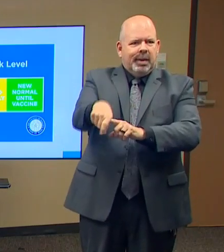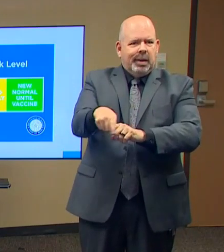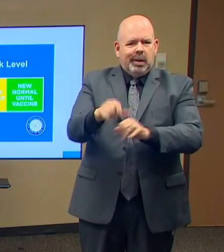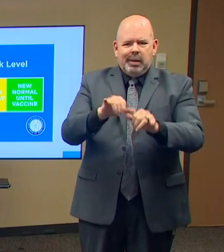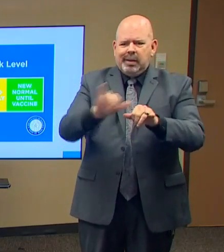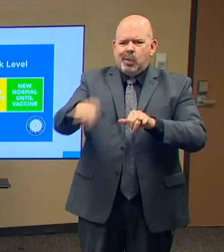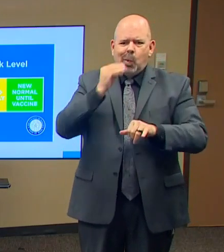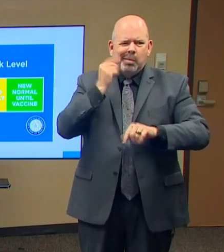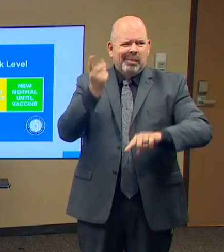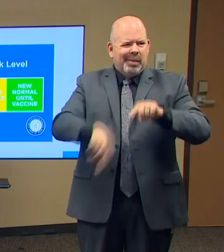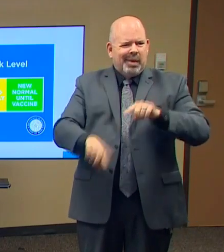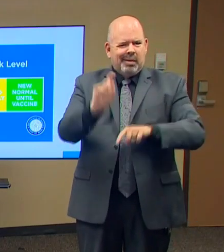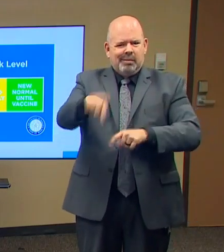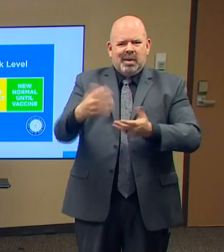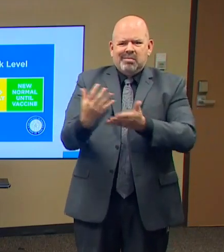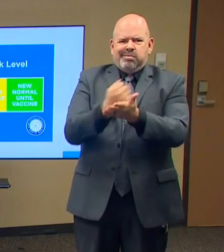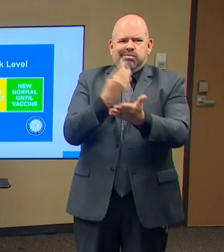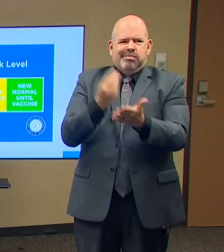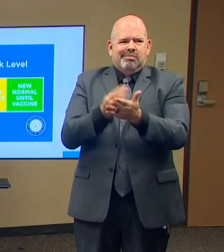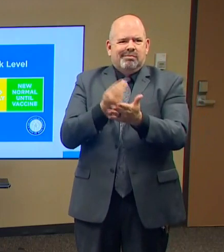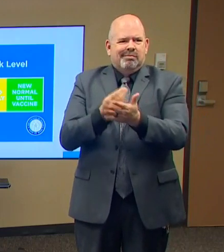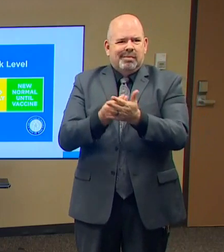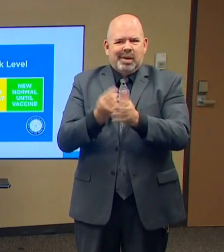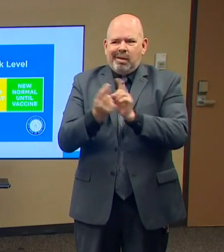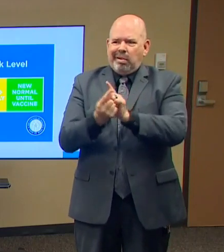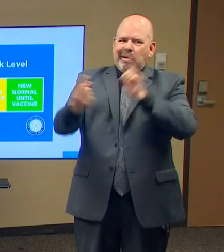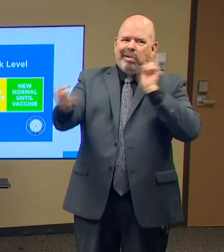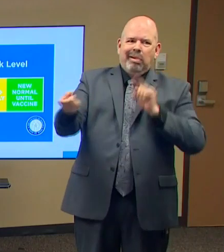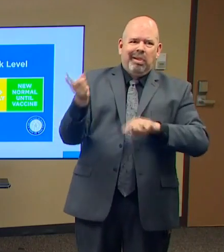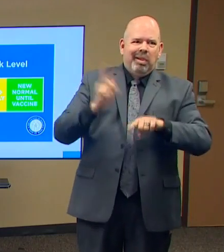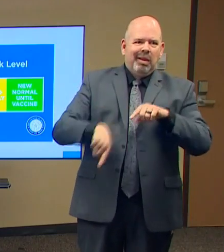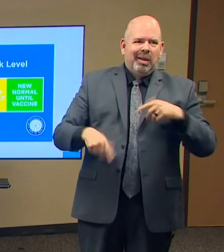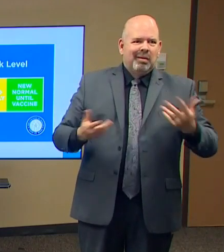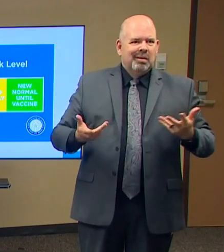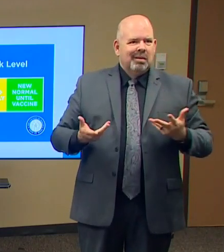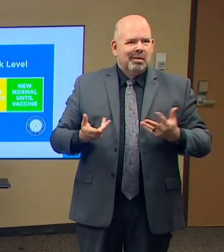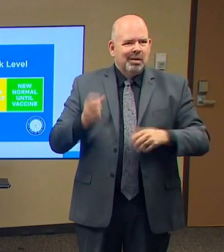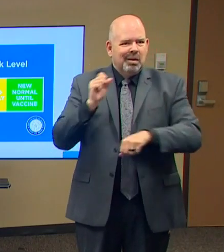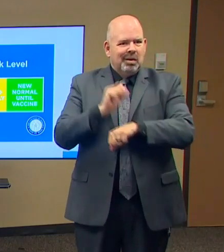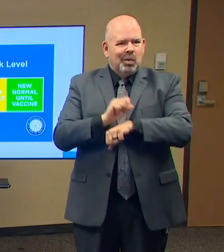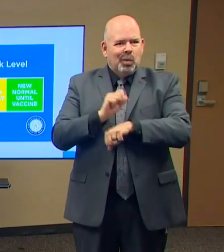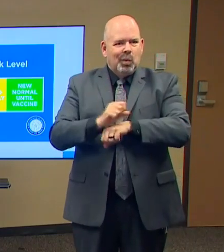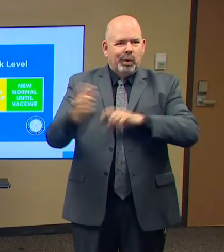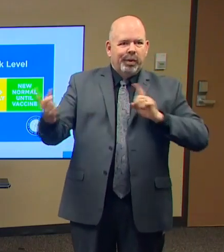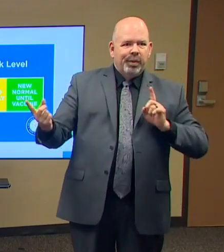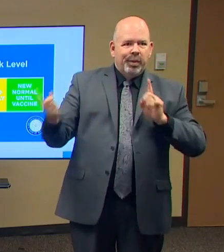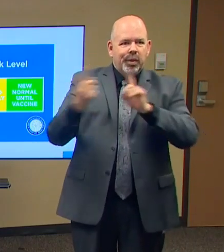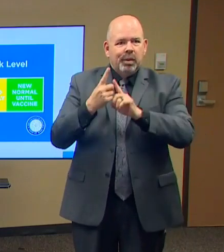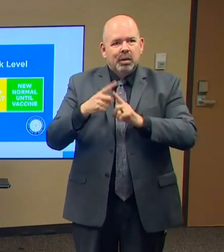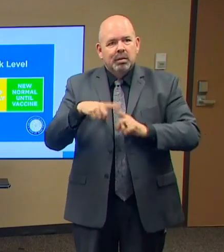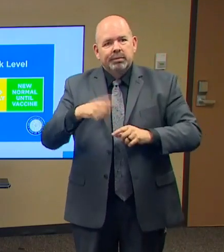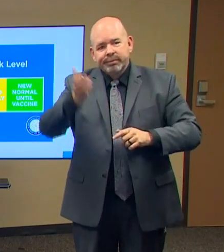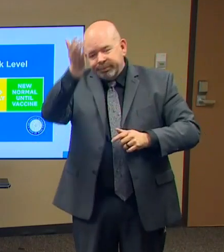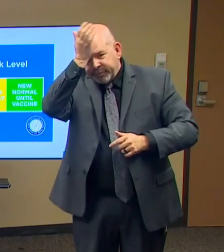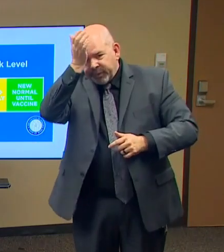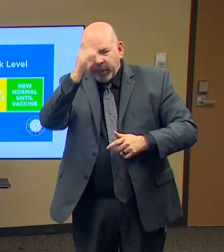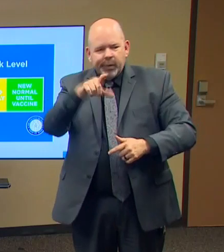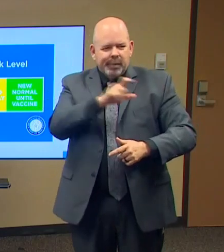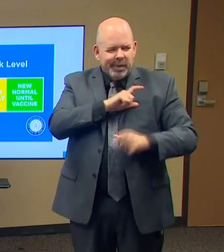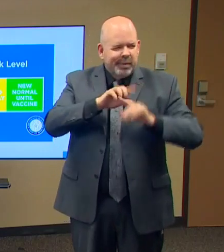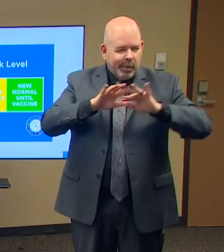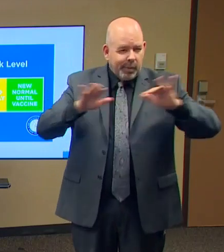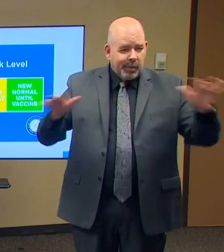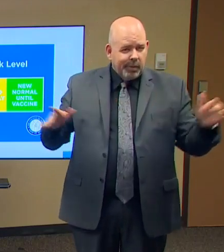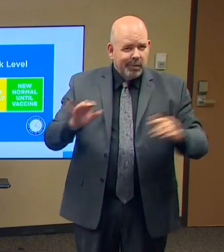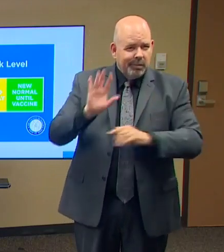sick and so some of the frontline service occupations, some of those things. And so we're really trying to